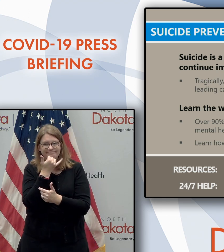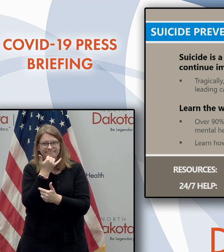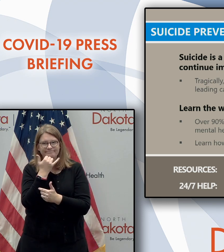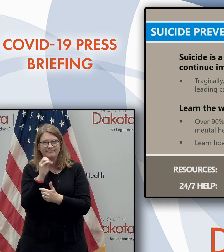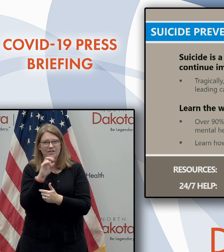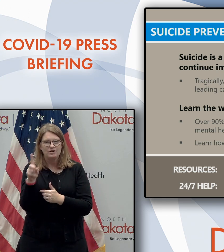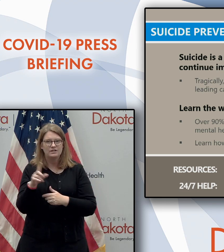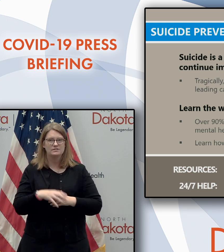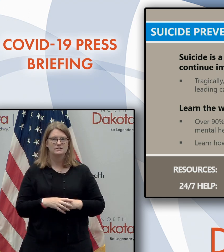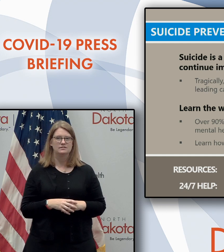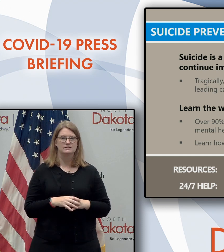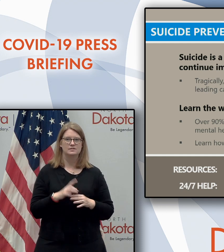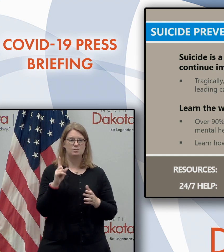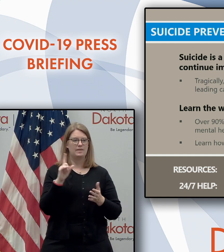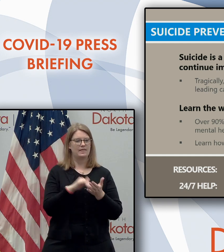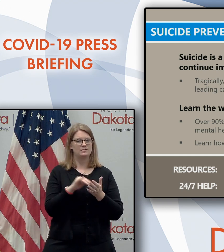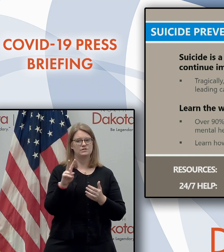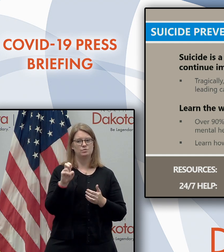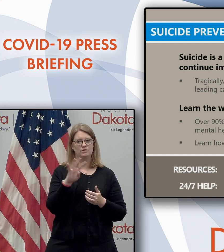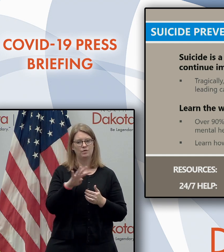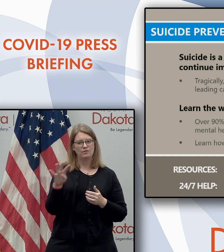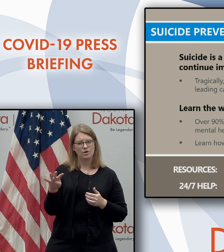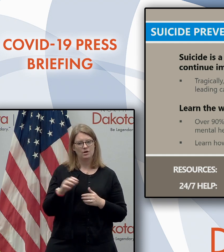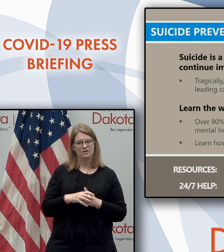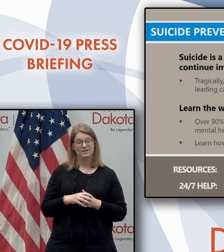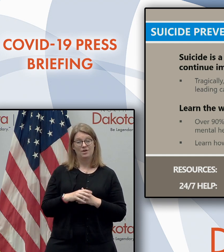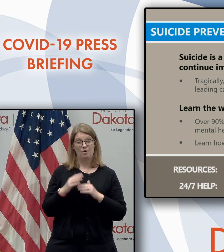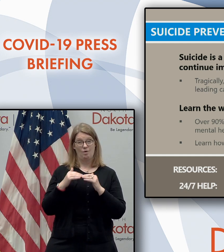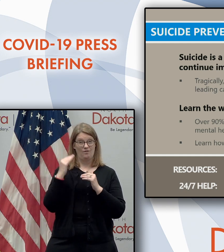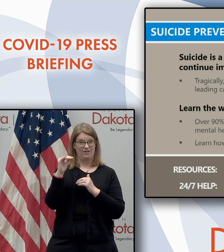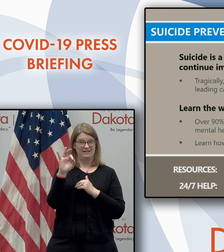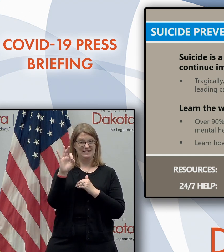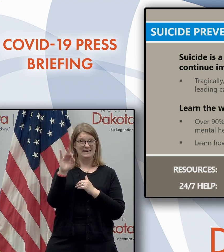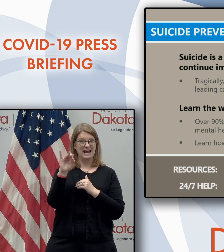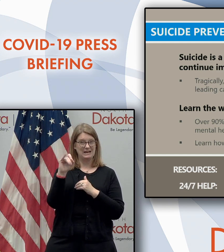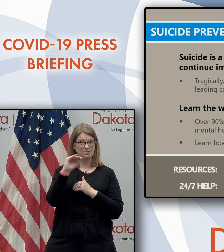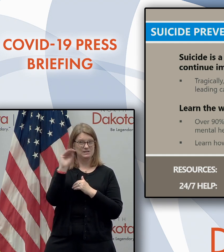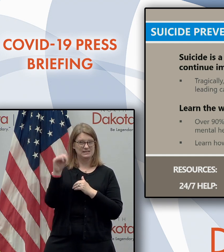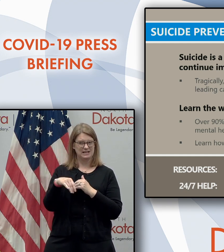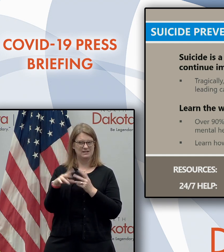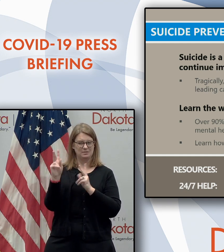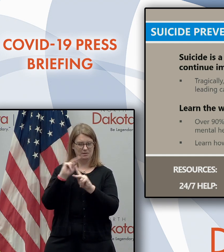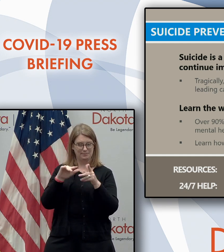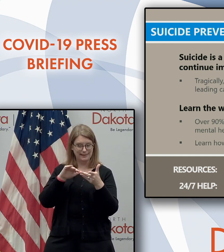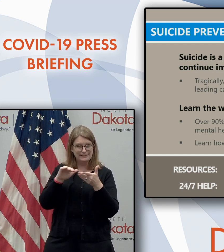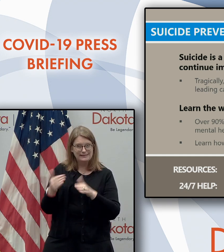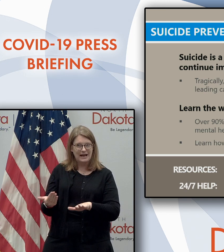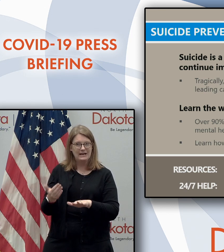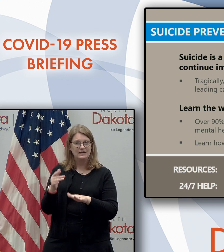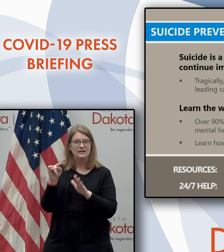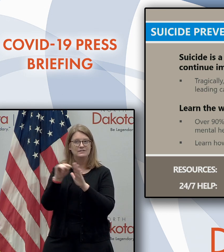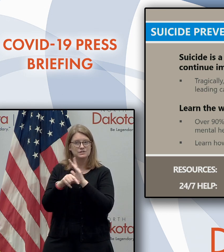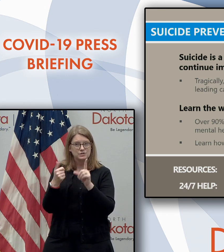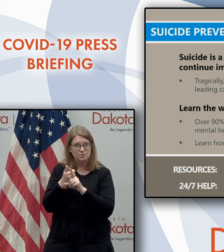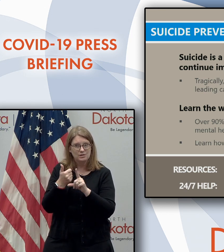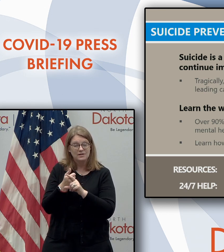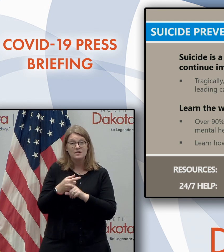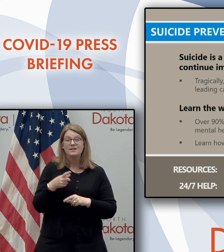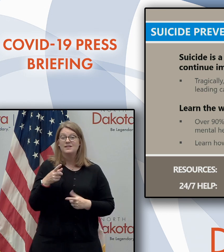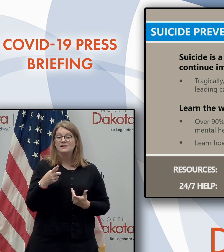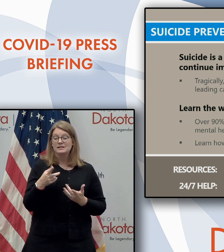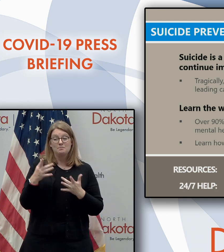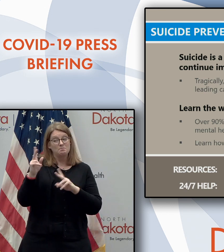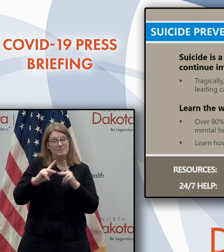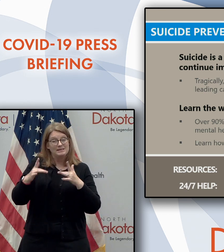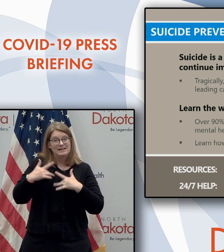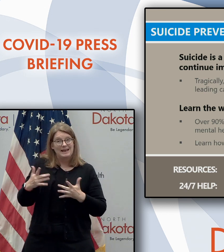1,194 suicide attempts in North Dakota. Over 90% of the people who die by suicide have a diagnosable and treatable